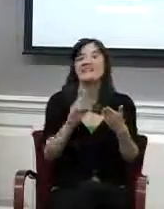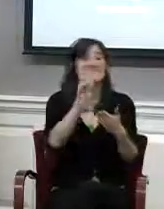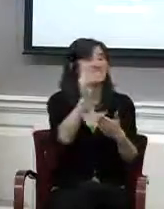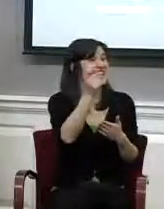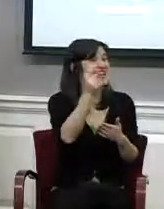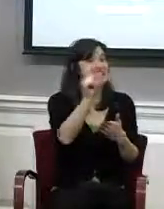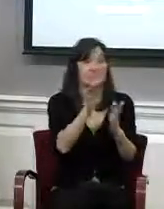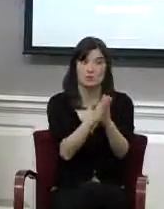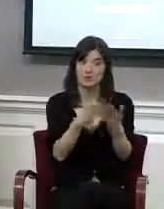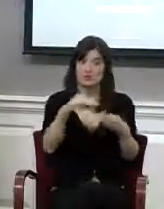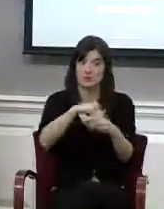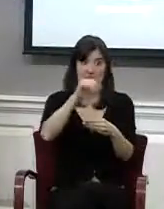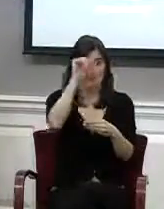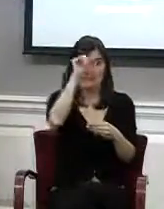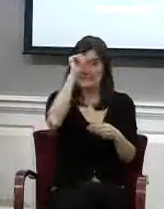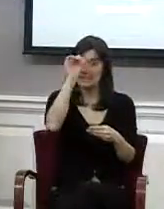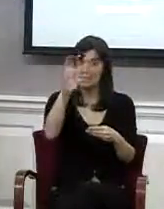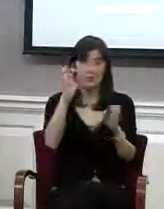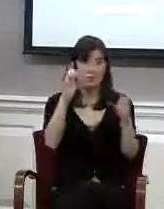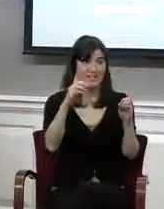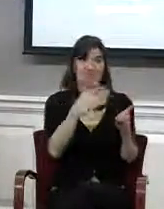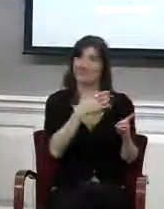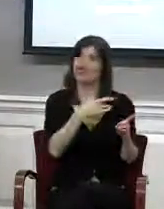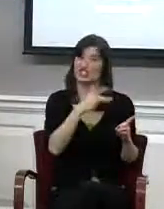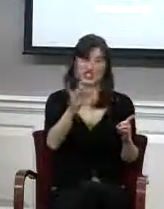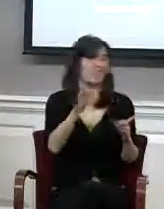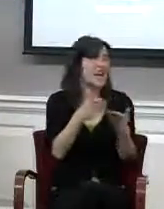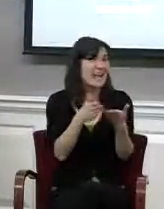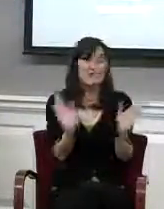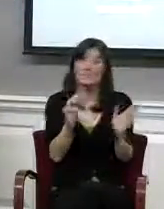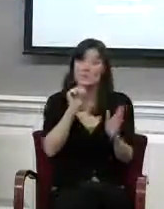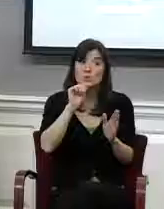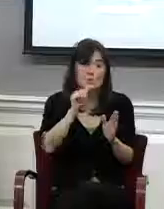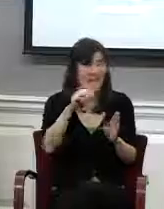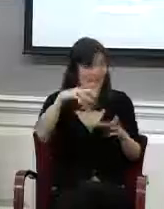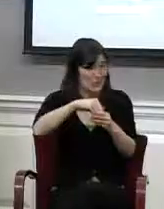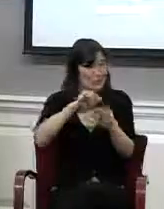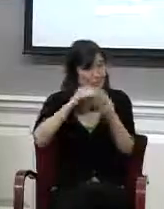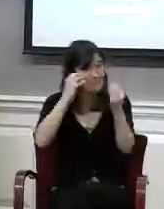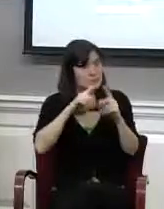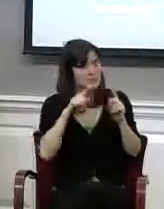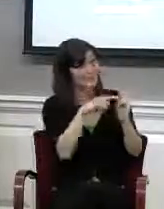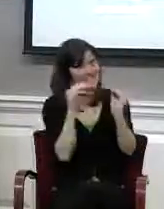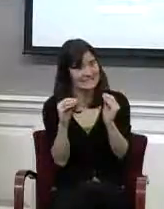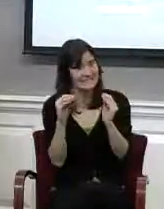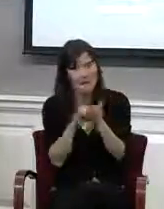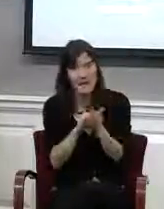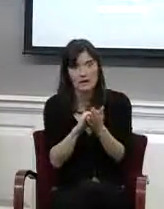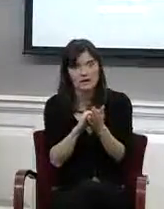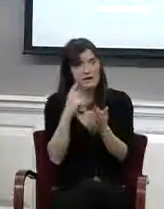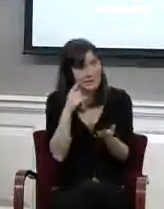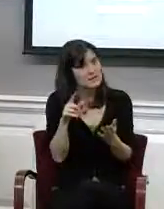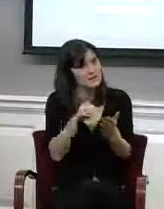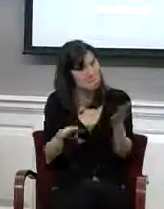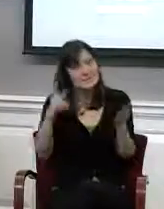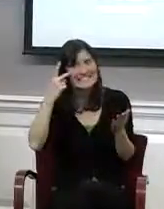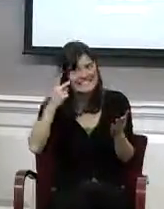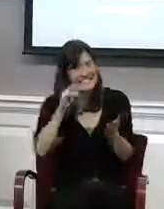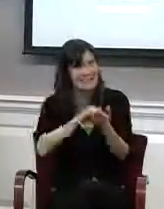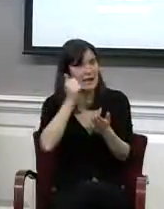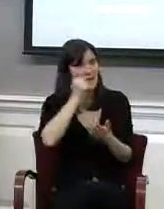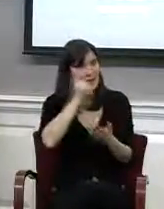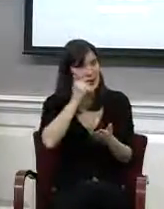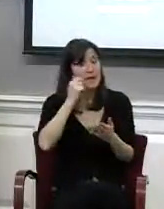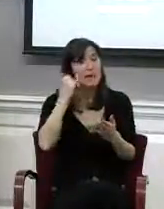Indian education. But the purpose of that, they argue, is that these children are seeing it every day, and that having it in a textbook provides